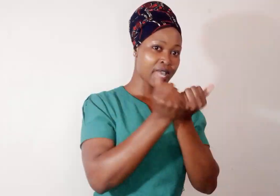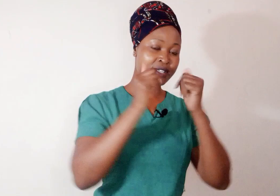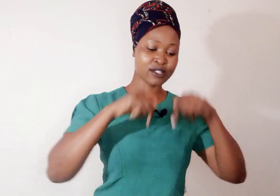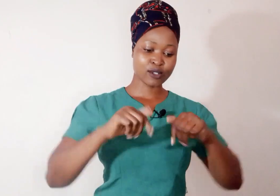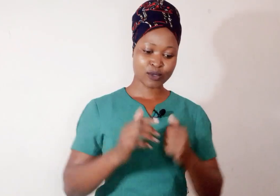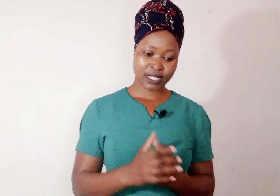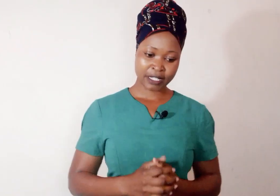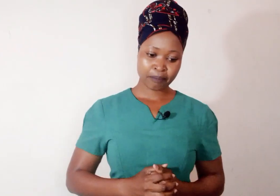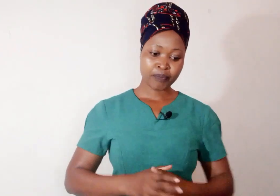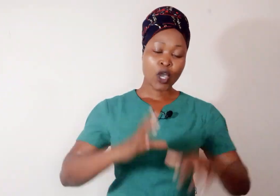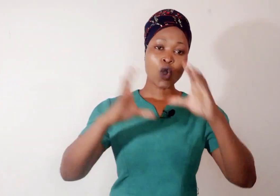society today.